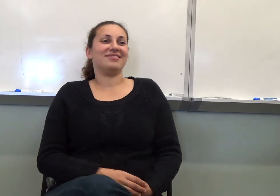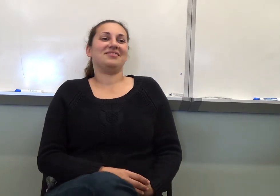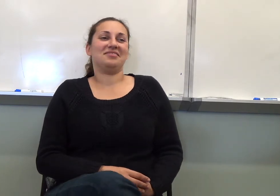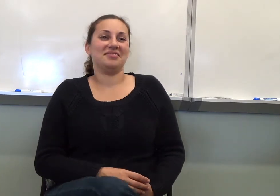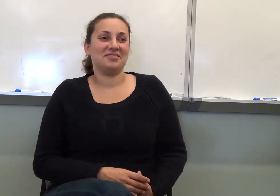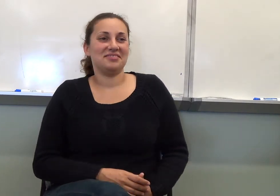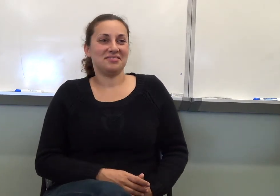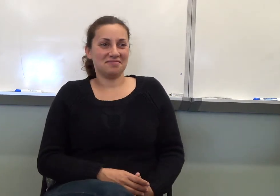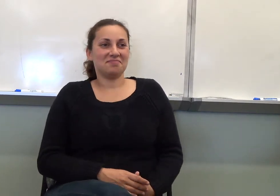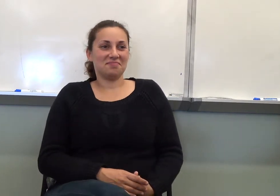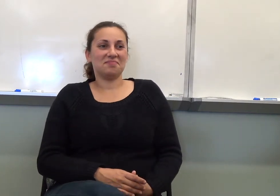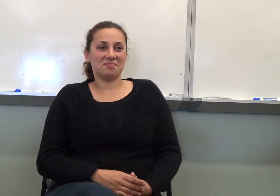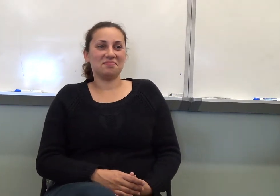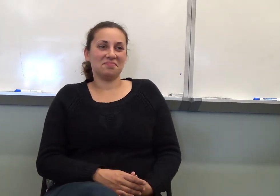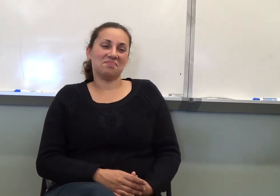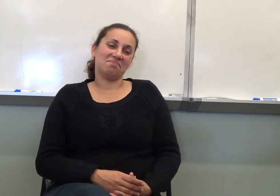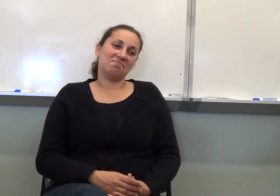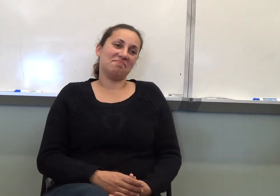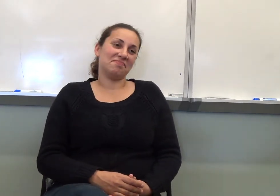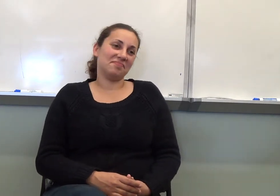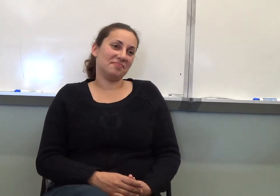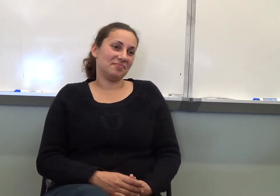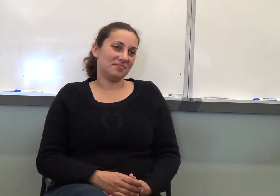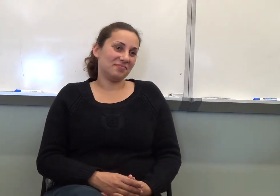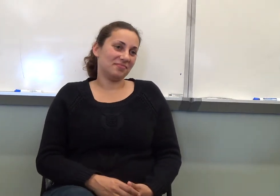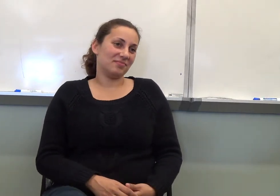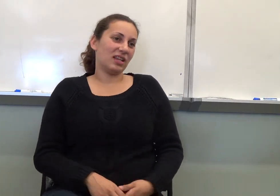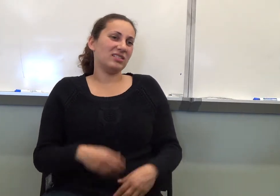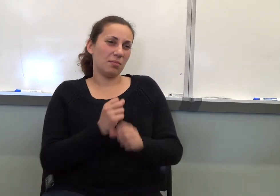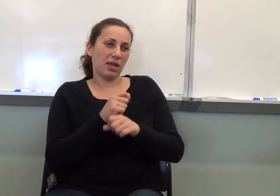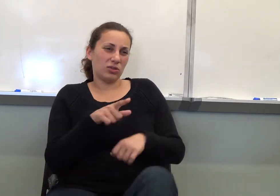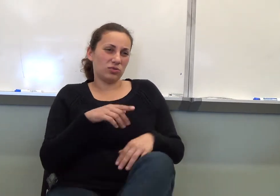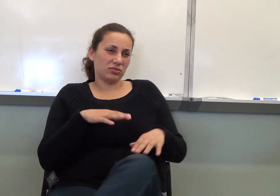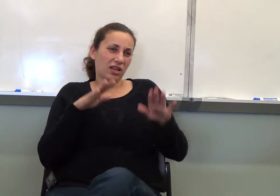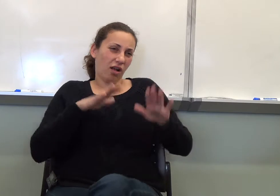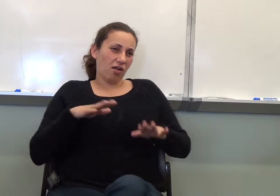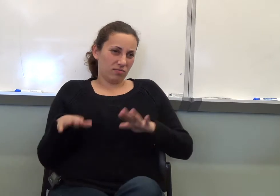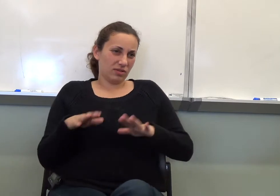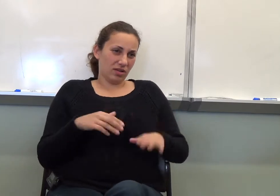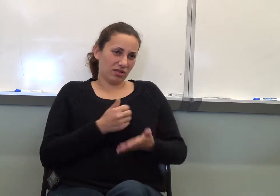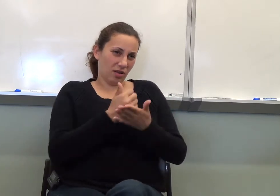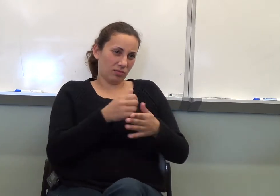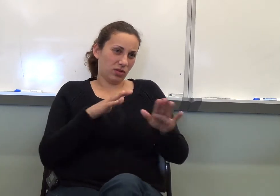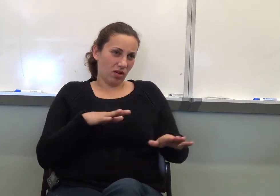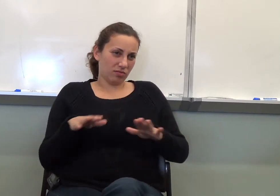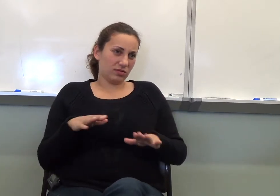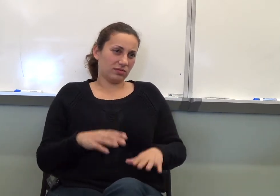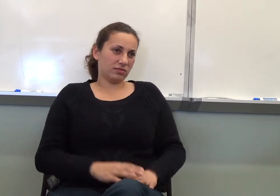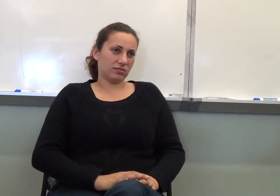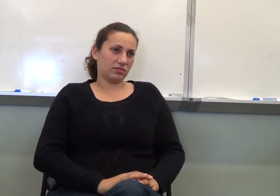go out of balance if I don't do that. So this adds to nothing. Ah, there's my x. 7. There's my